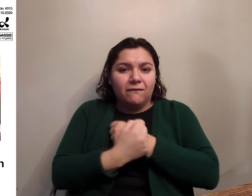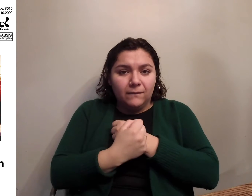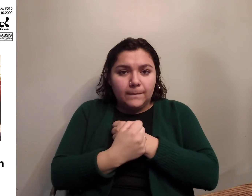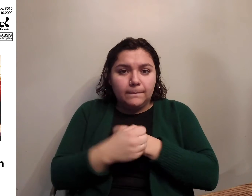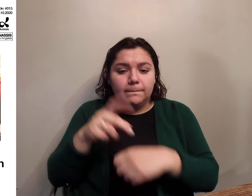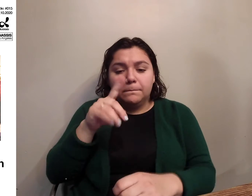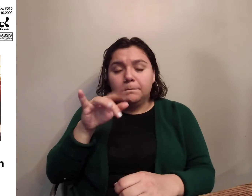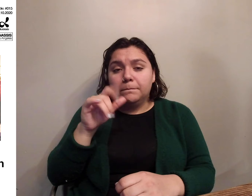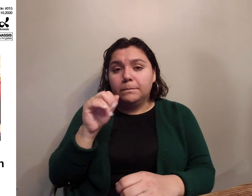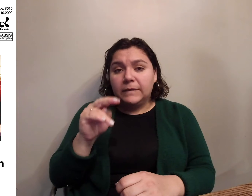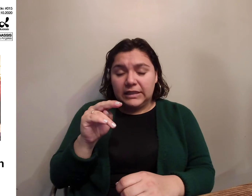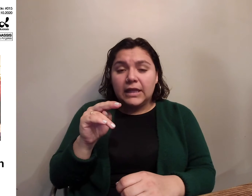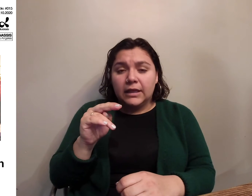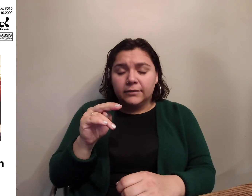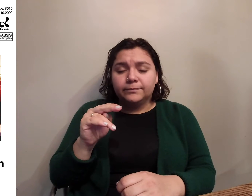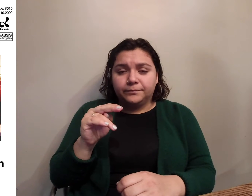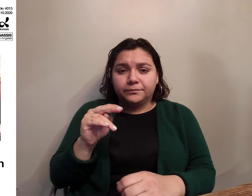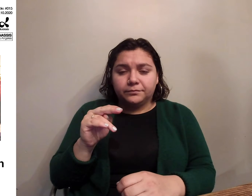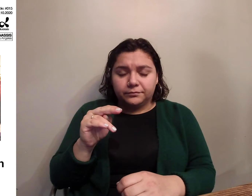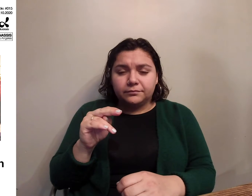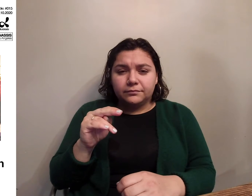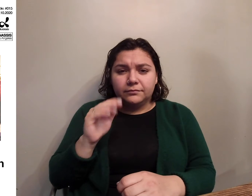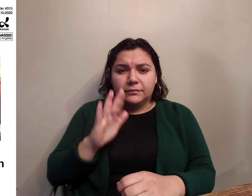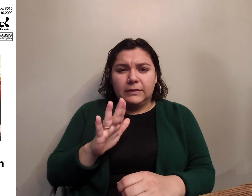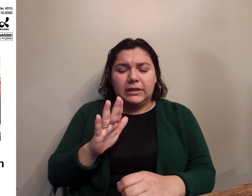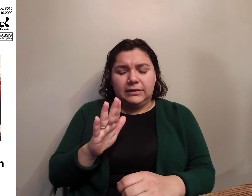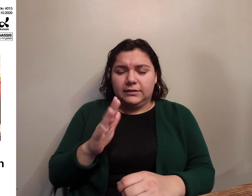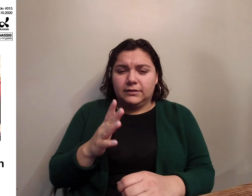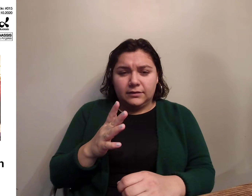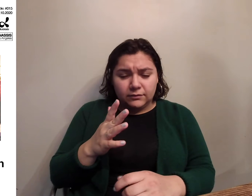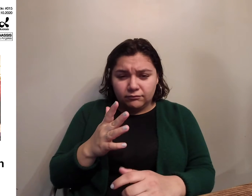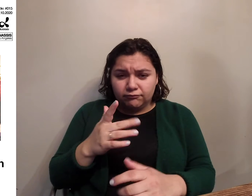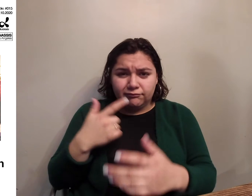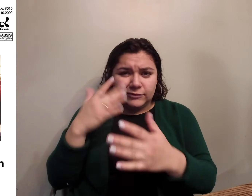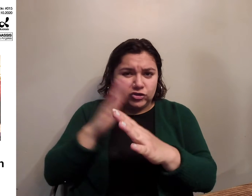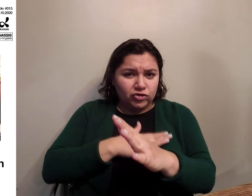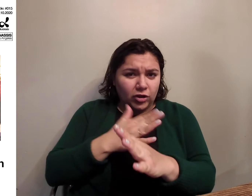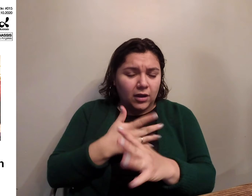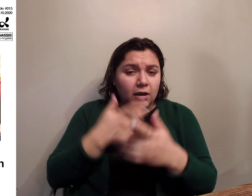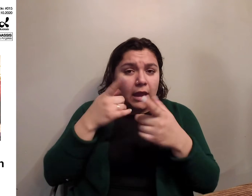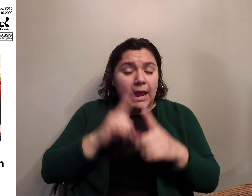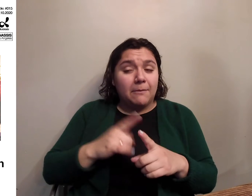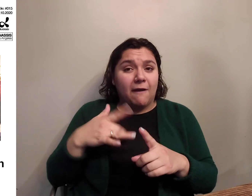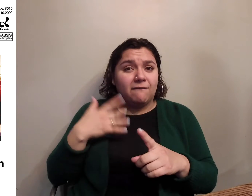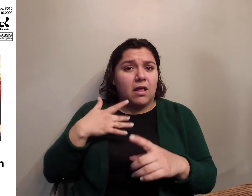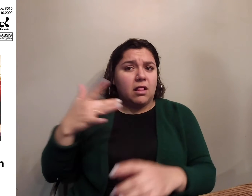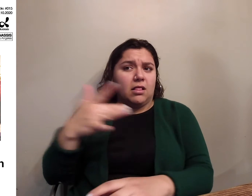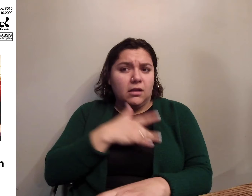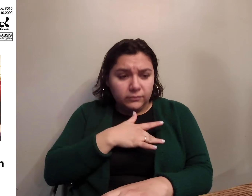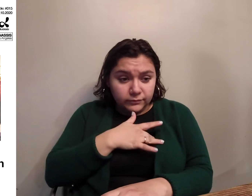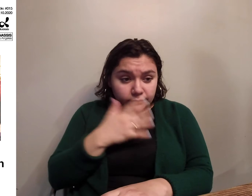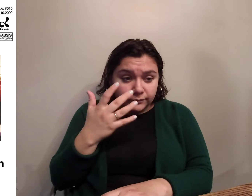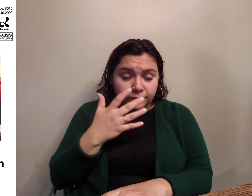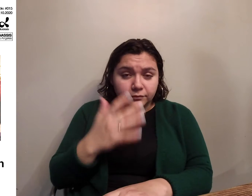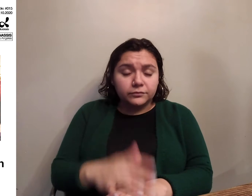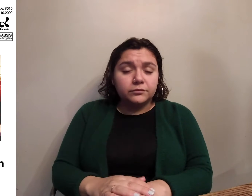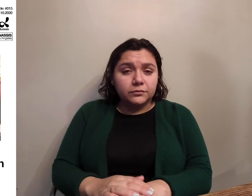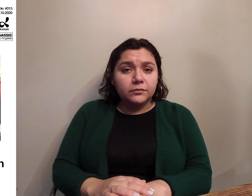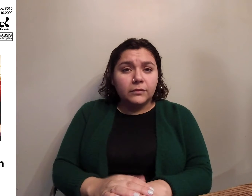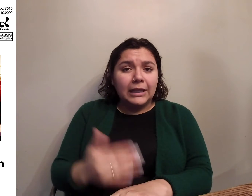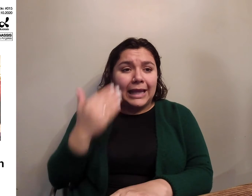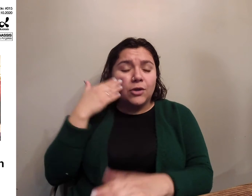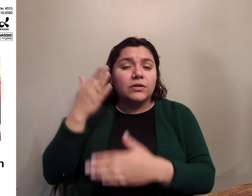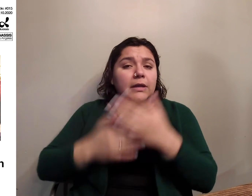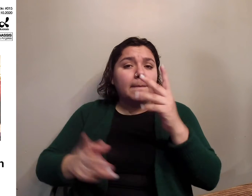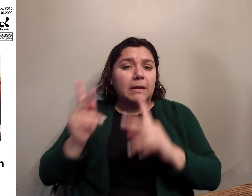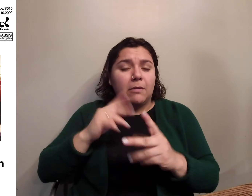Dylan's Murder Most Foul. I think the reason it moved me so much, and I know some people